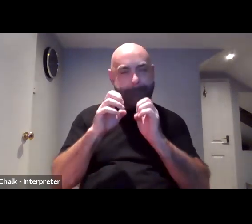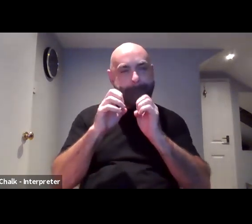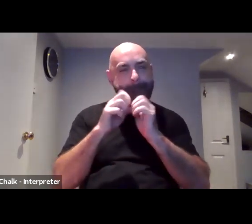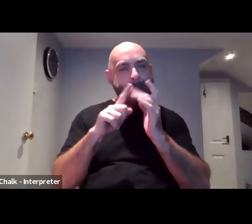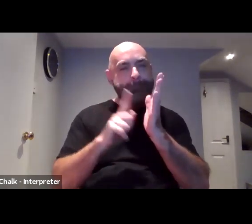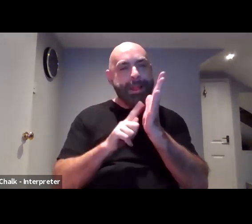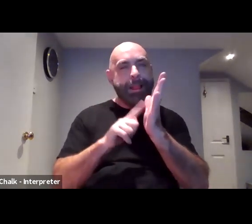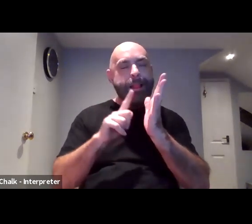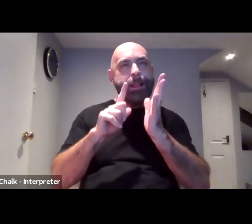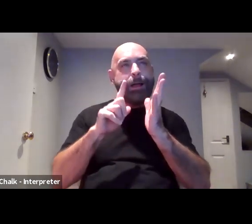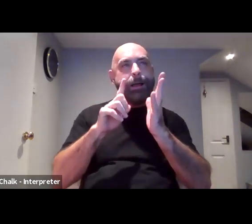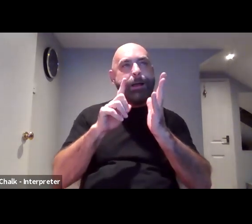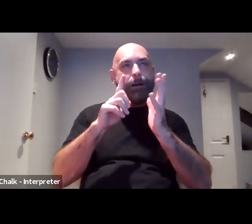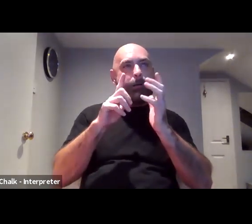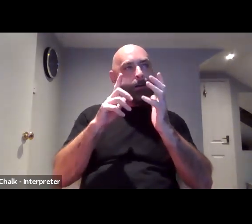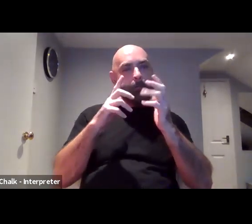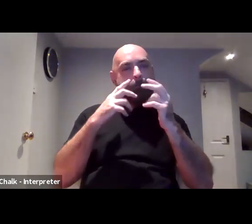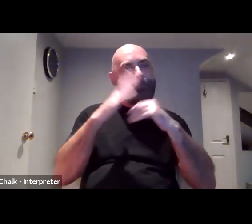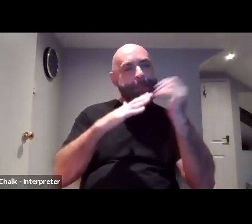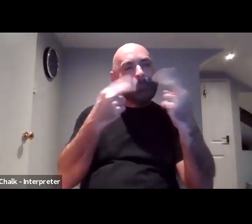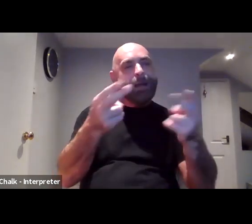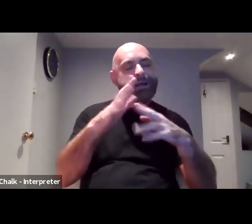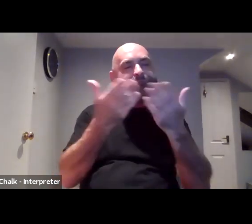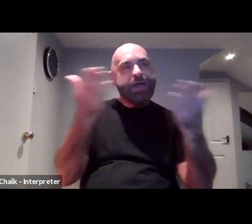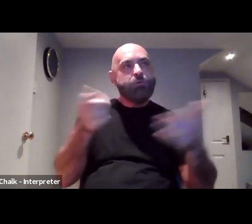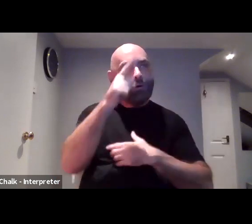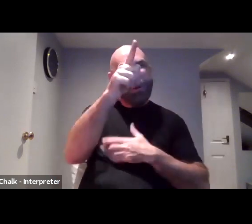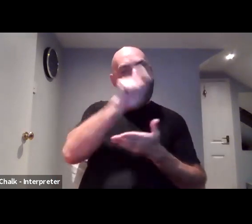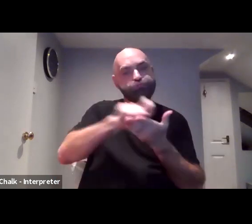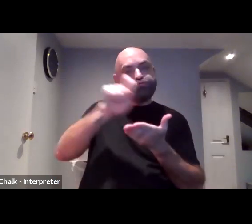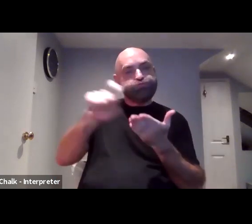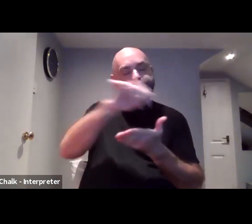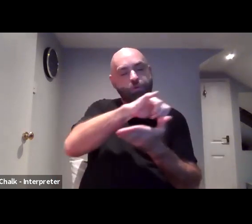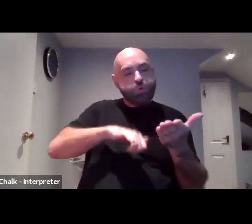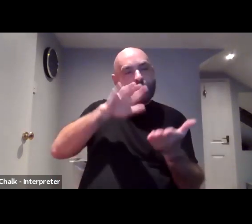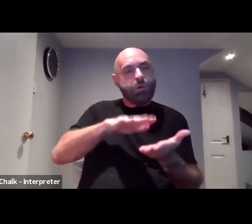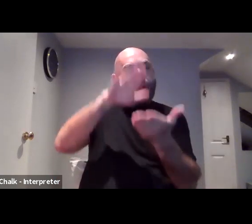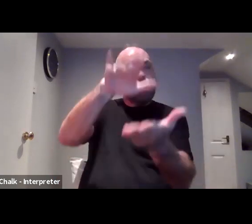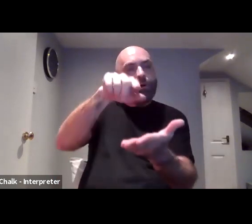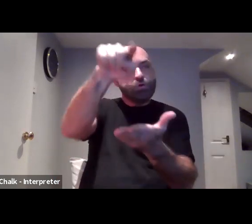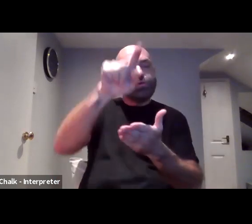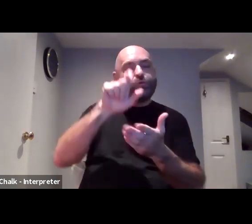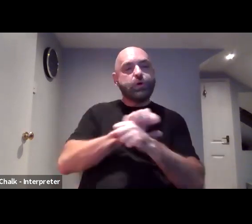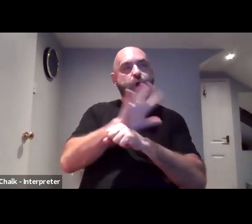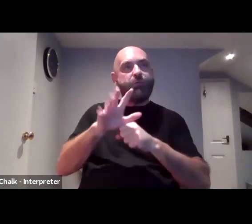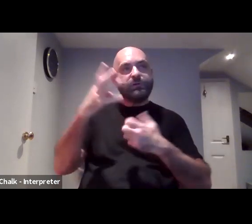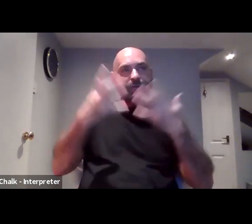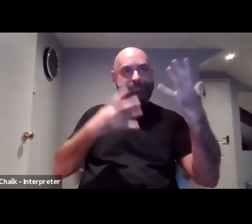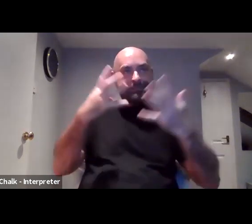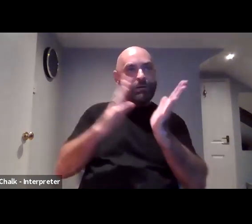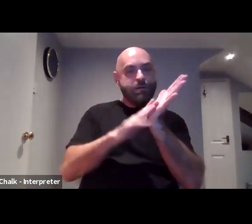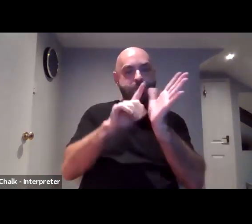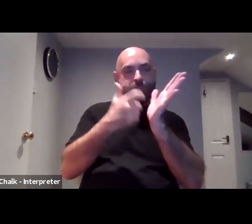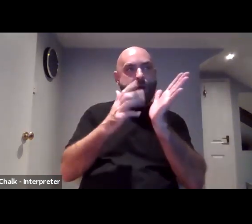the title we gave to the report that we published today, the COVID-19 Marmot Review, the